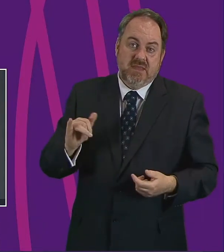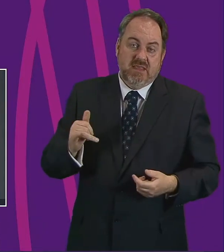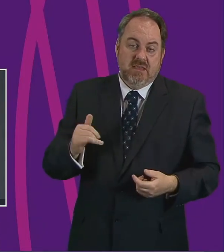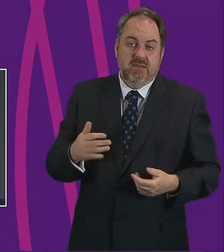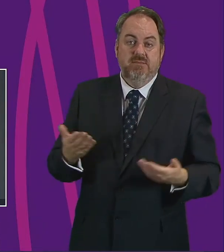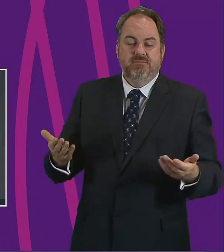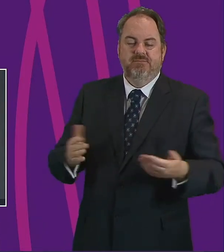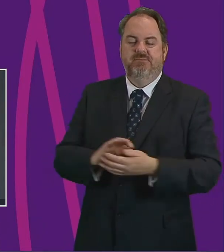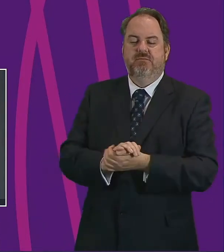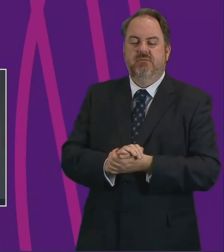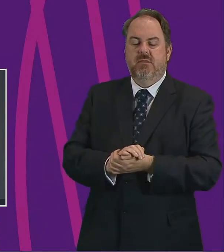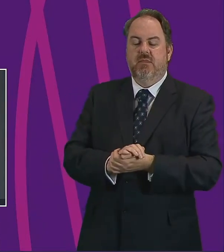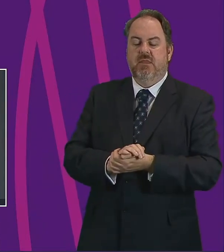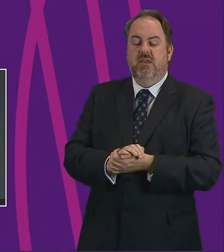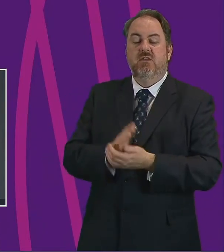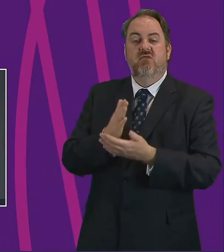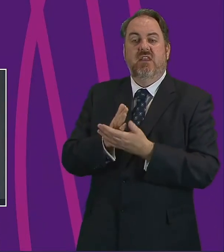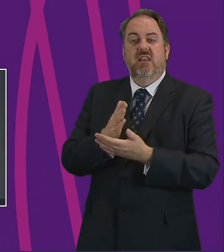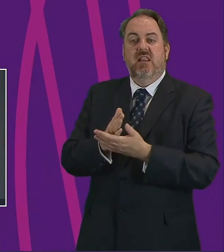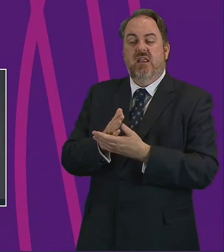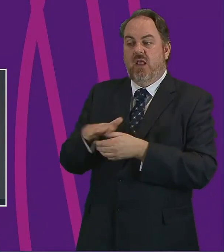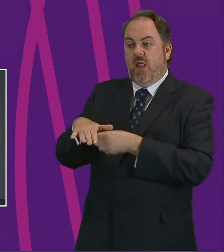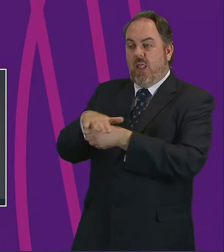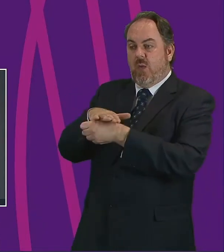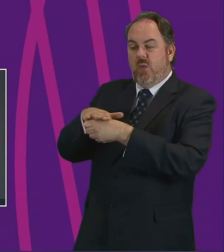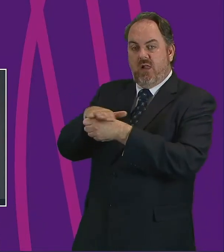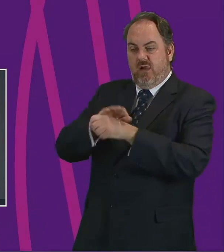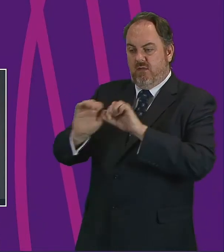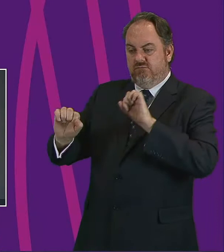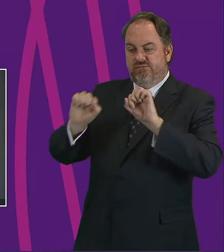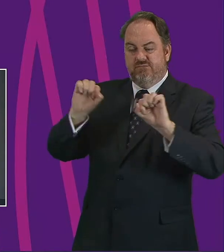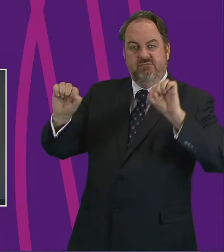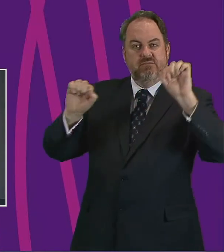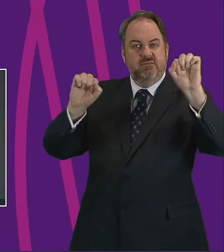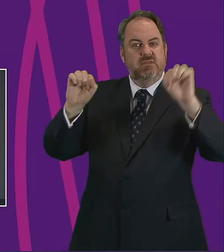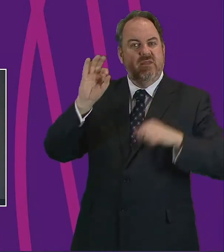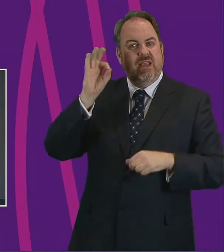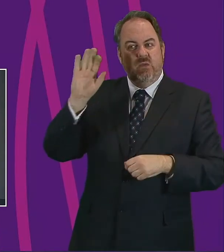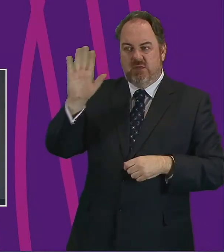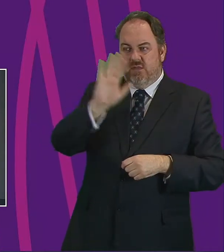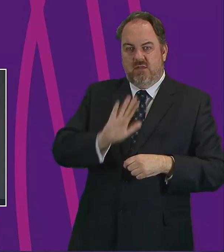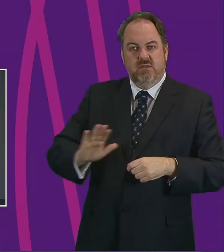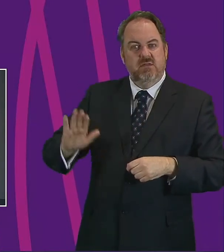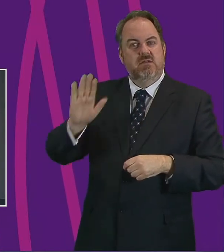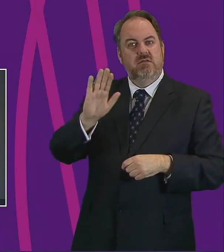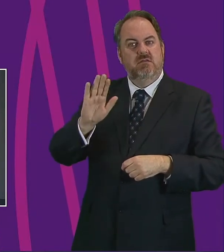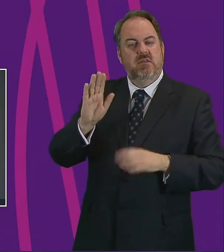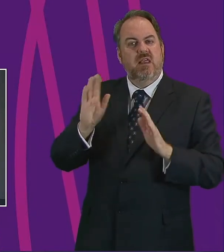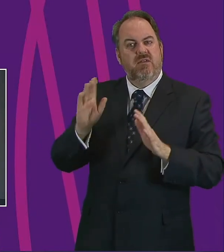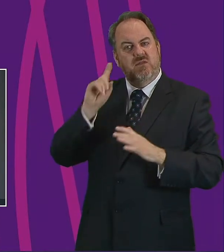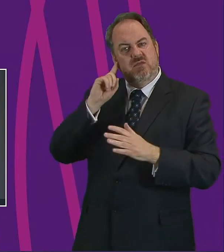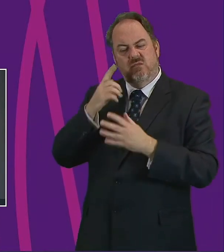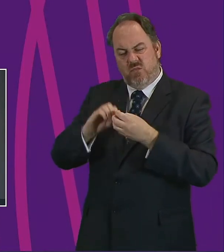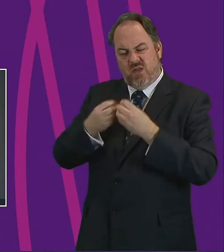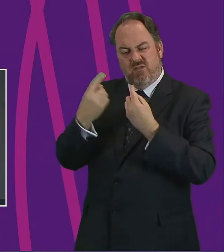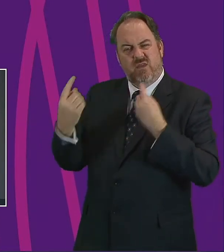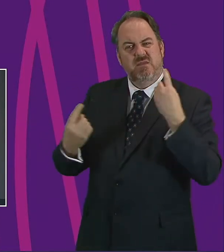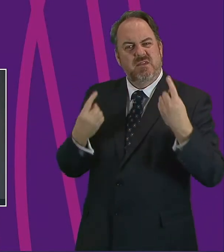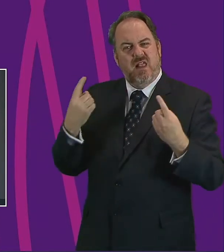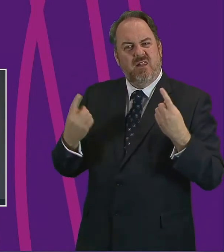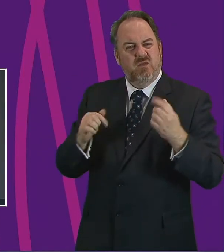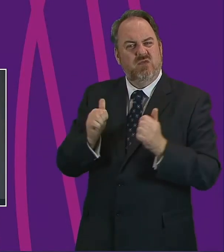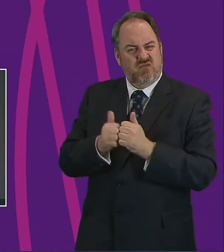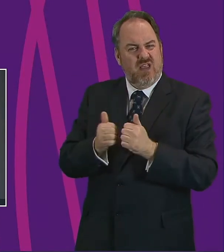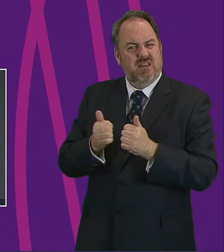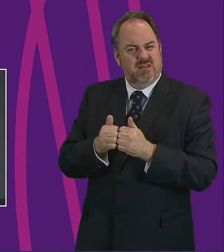Balfour. So local decision making within the strategic framework that the government has put in place by the dialogue we've had